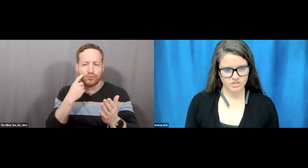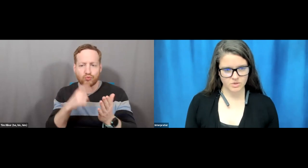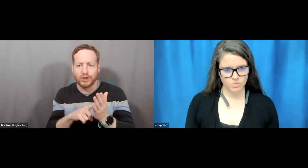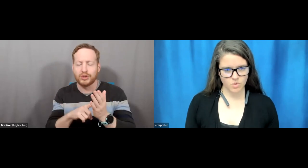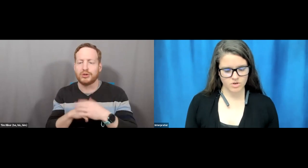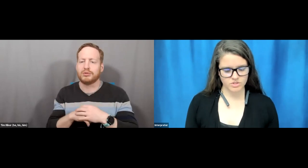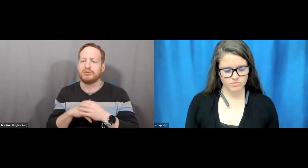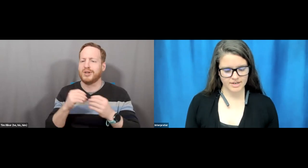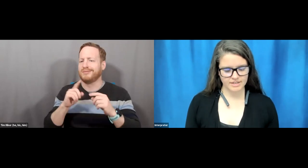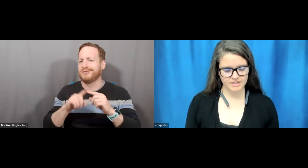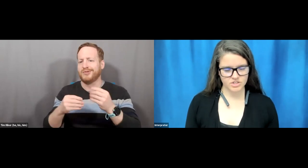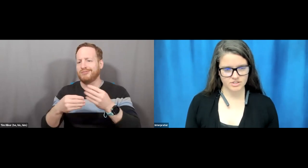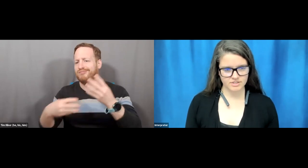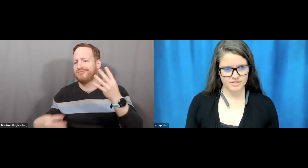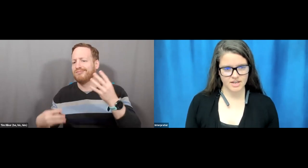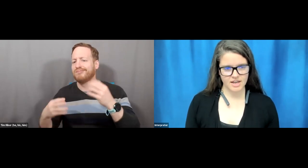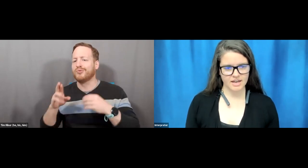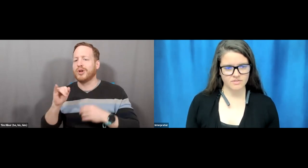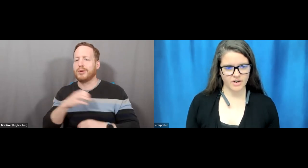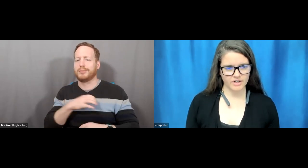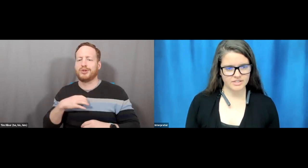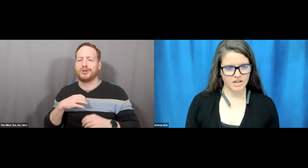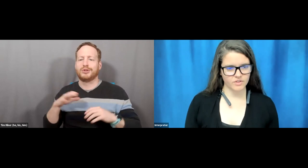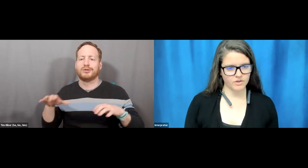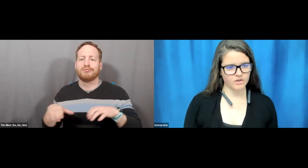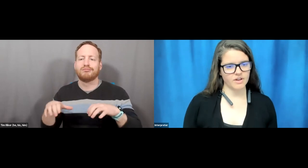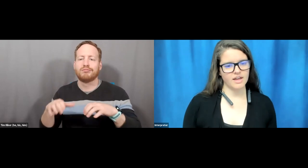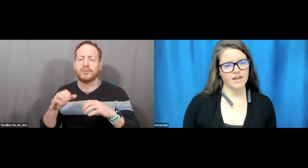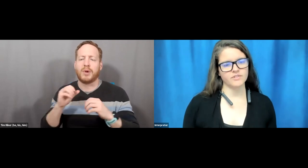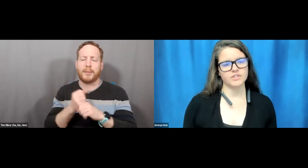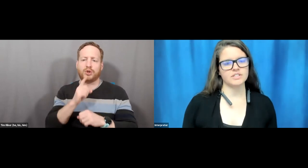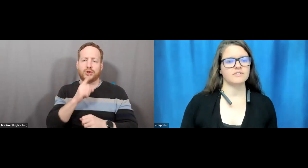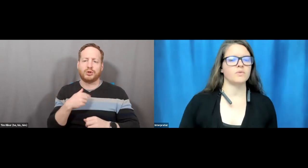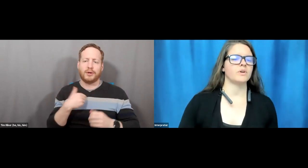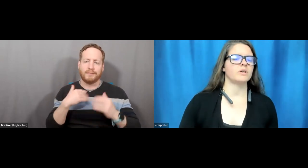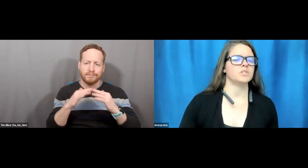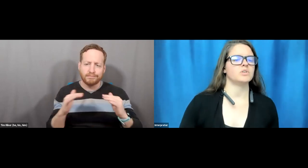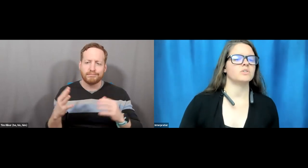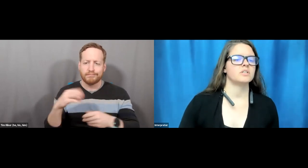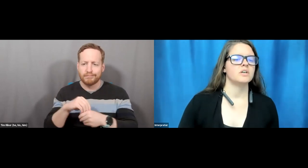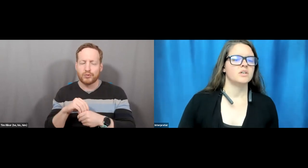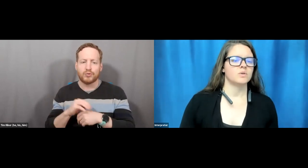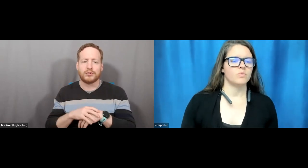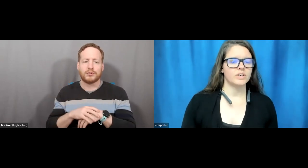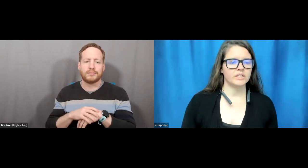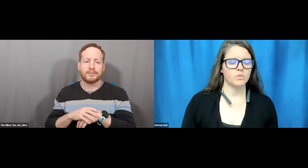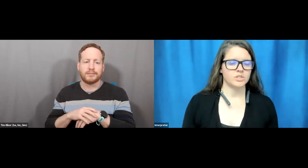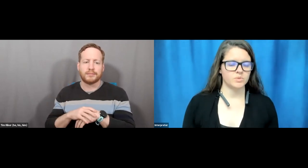celebrations, awards, recognitions, and various other efforts for the commissioners. So really want to